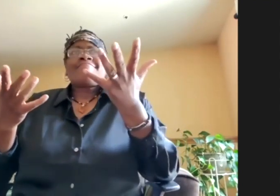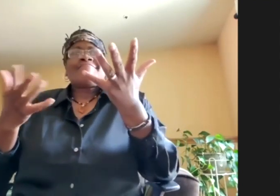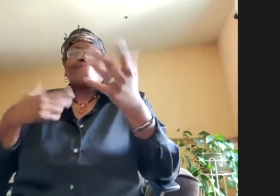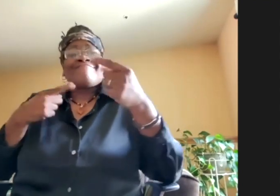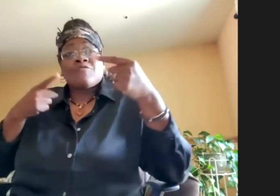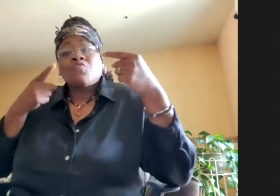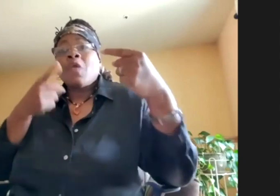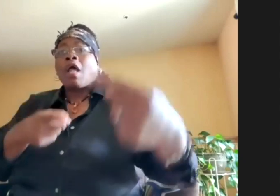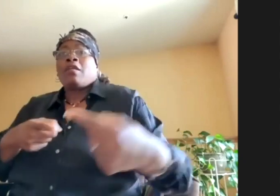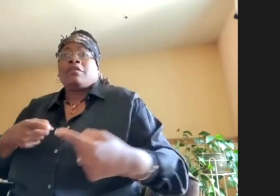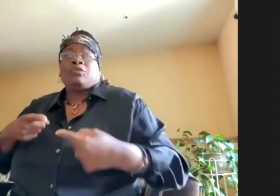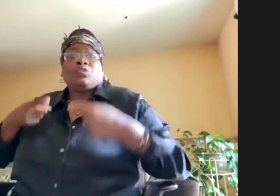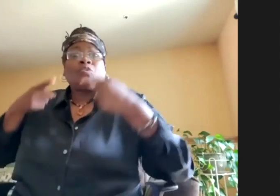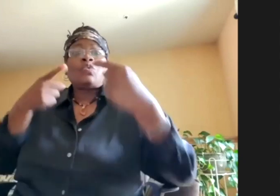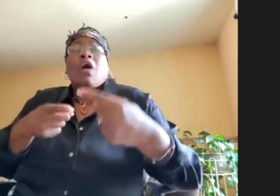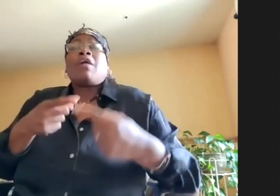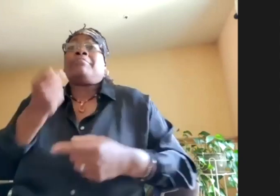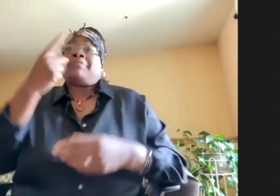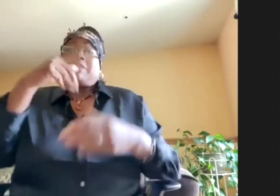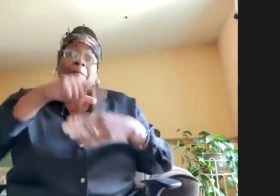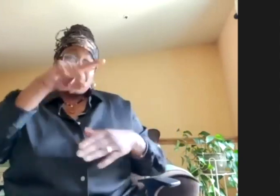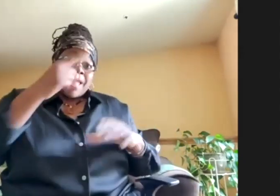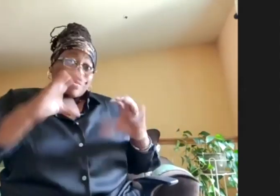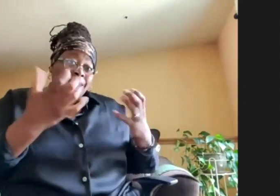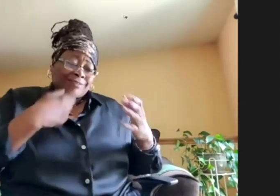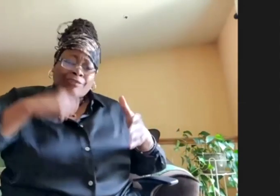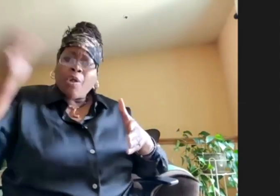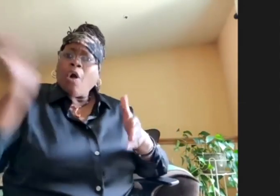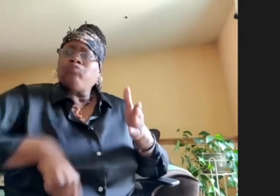I didn't do as well academically. I struggled a bit in the classroom.